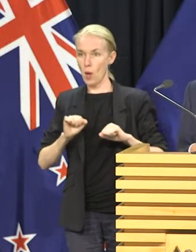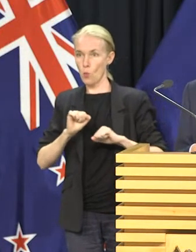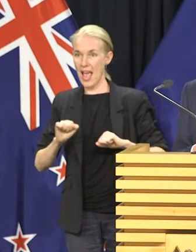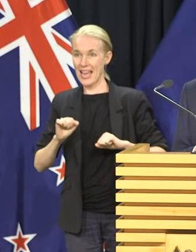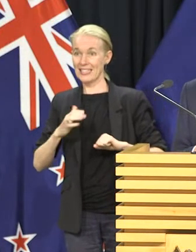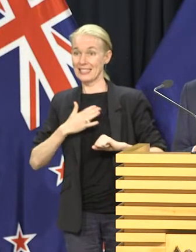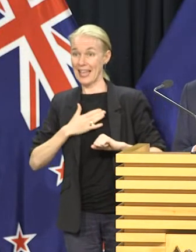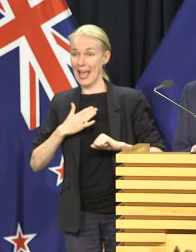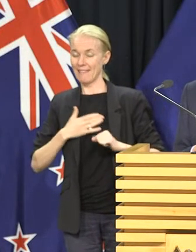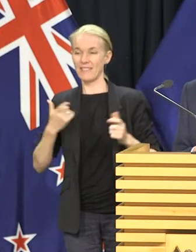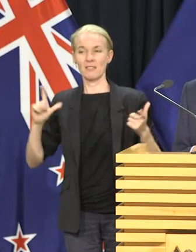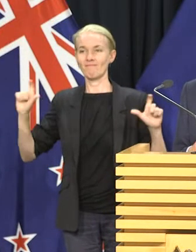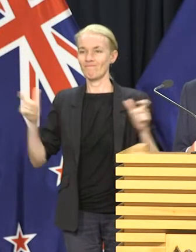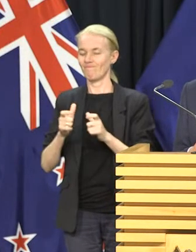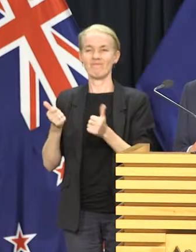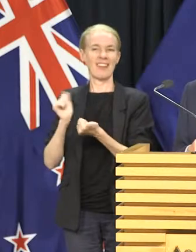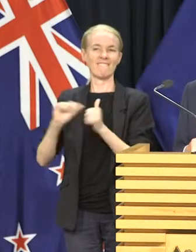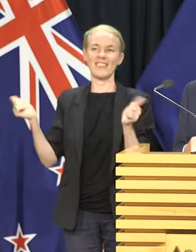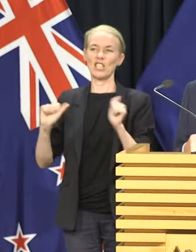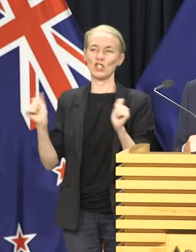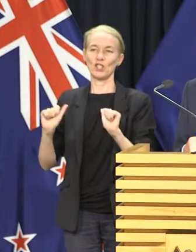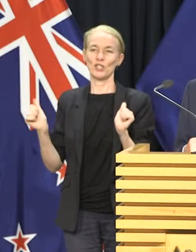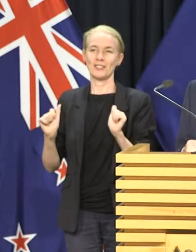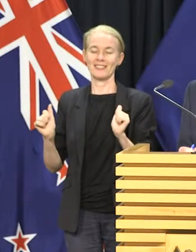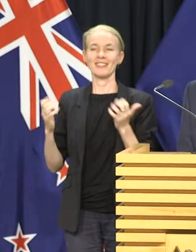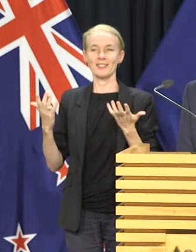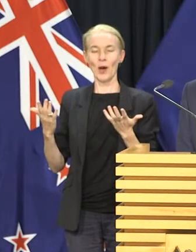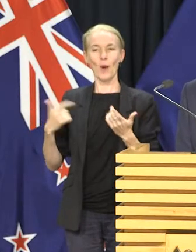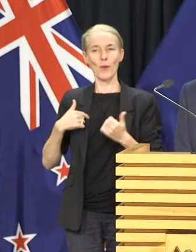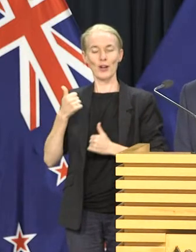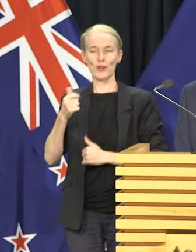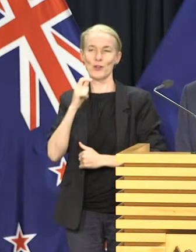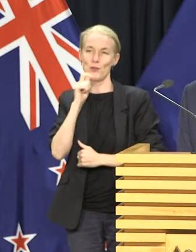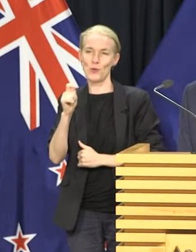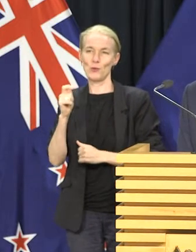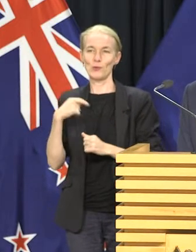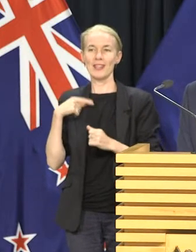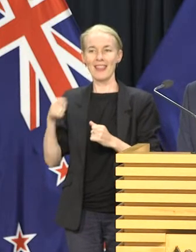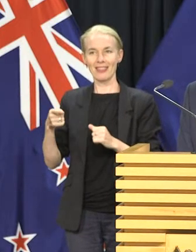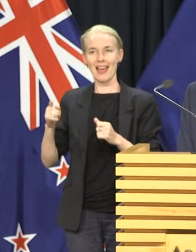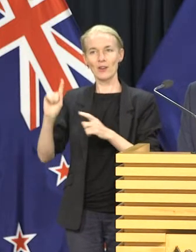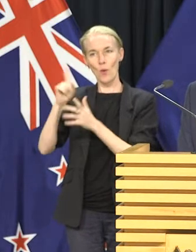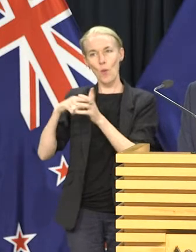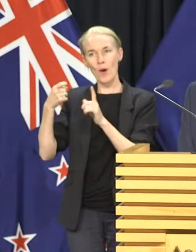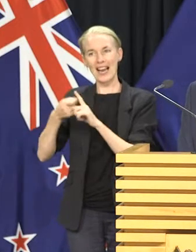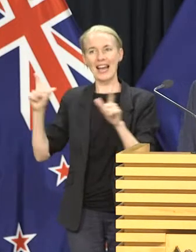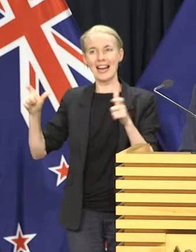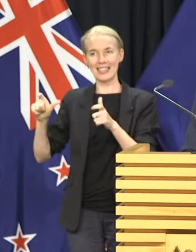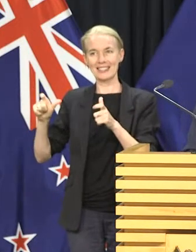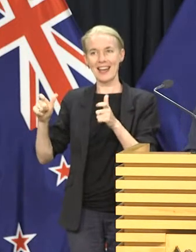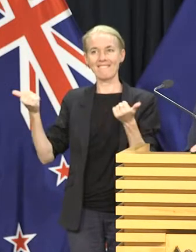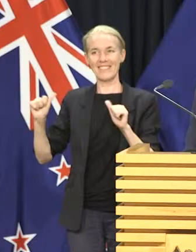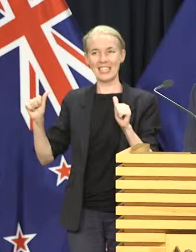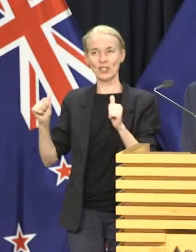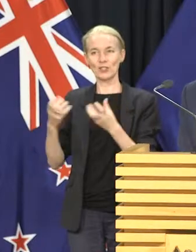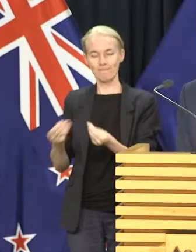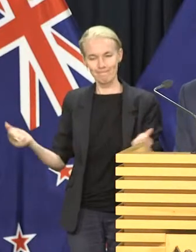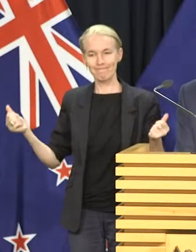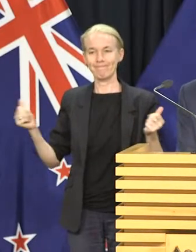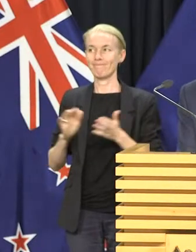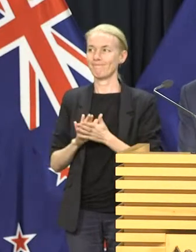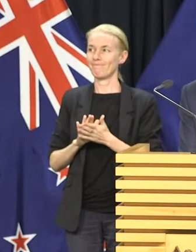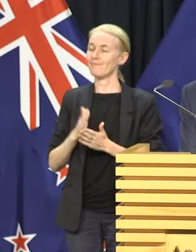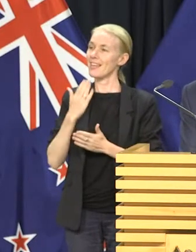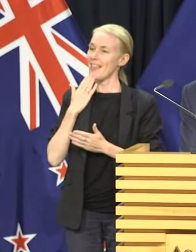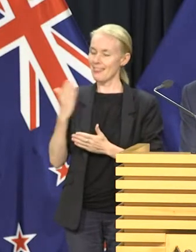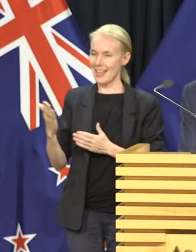was 15 community cases, and it's great to reach that milestone of having closed off that particular cluster. Thank you, Minister.